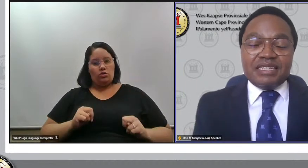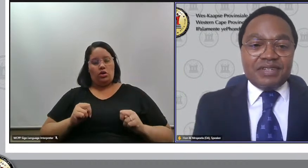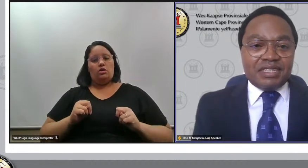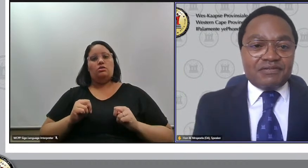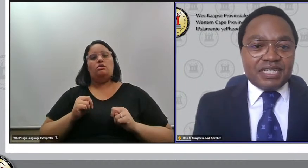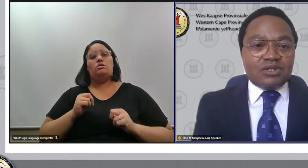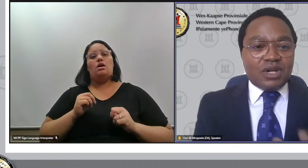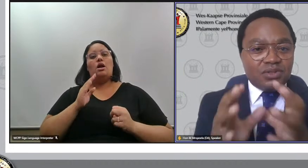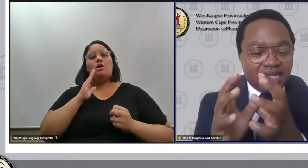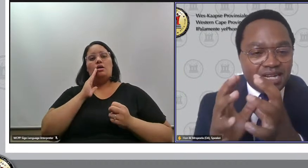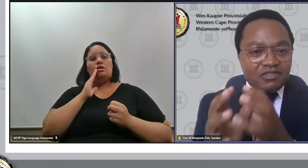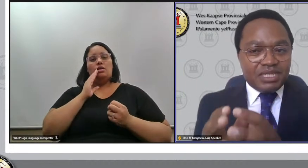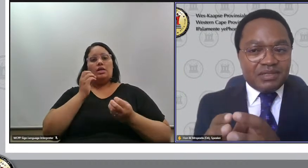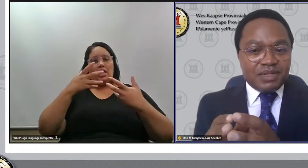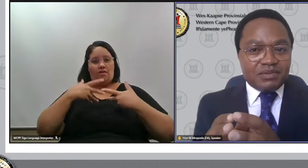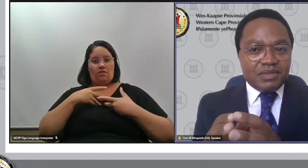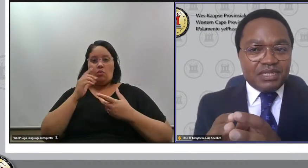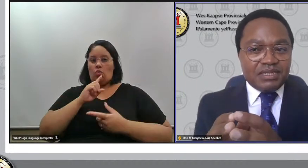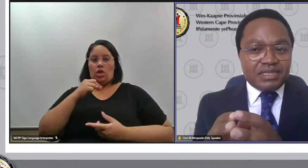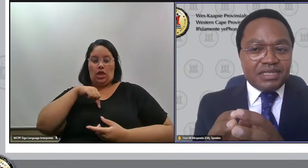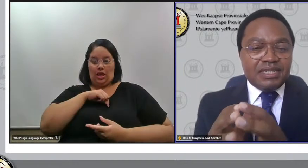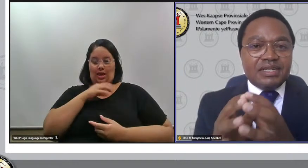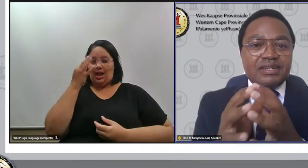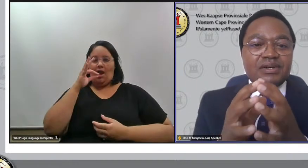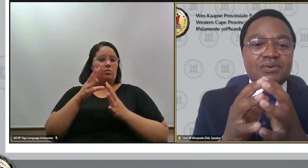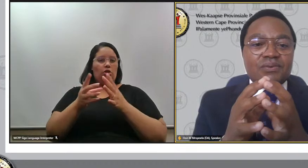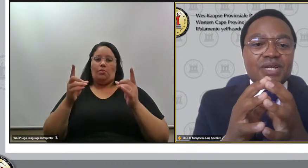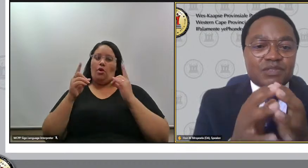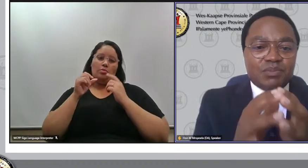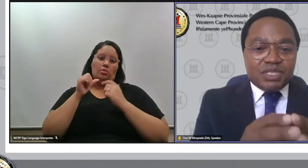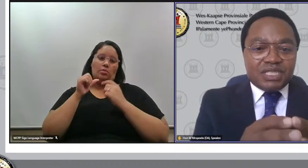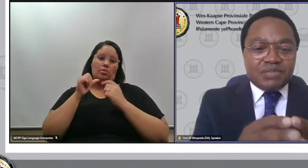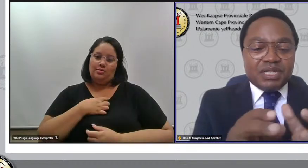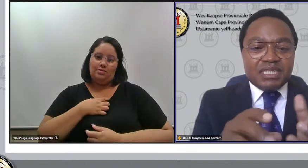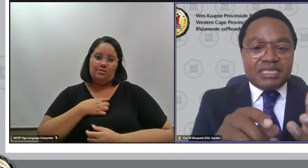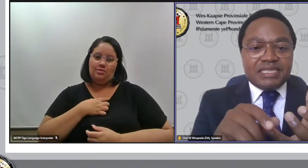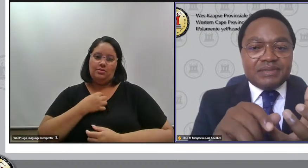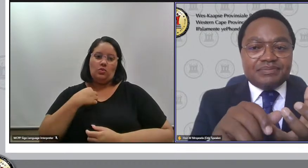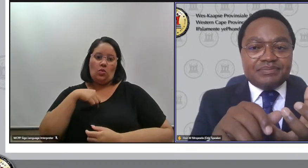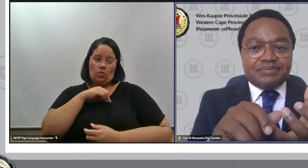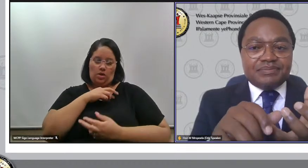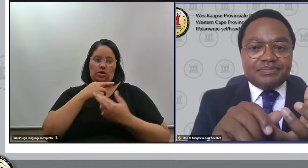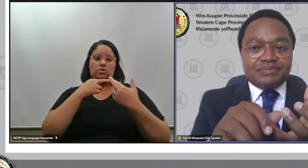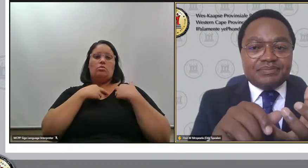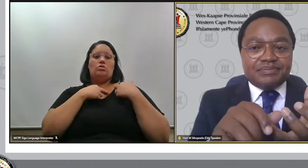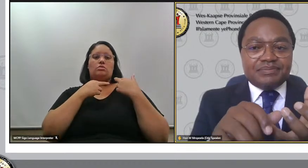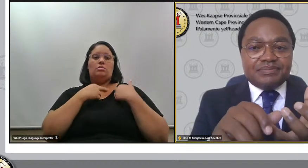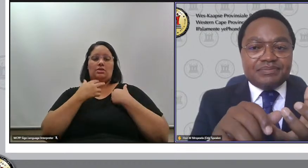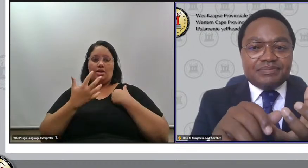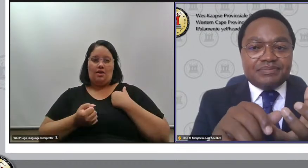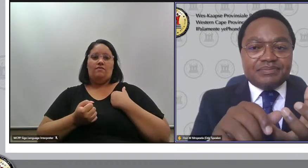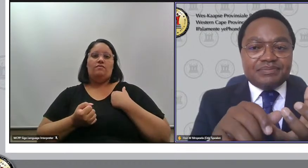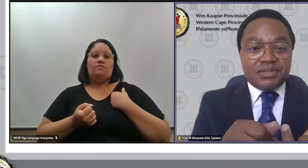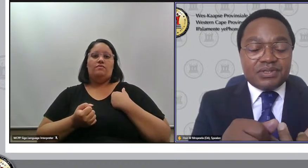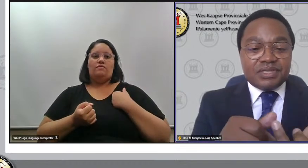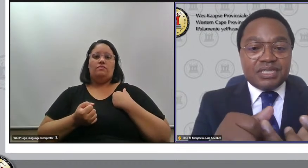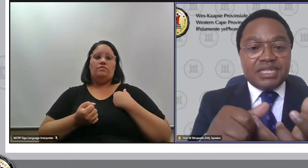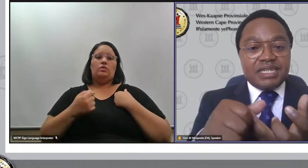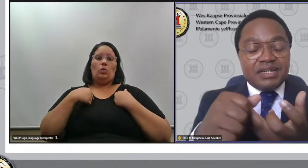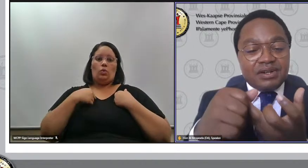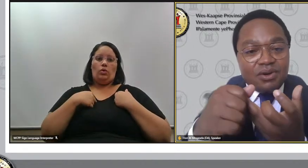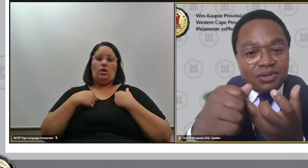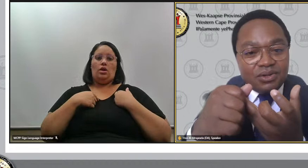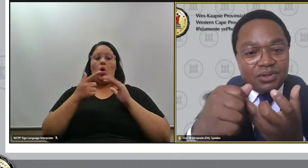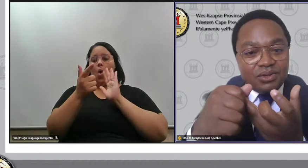especially given the fact that we are not a government department, we have a responsibility to pass